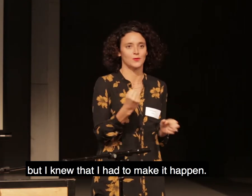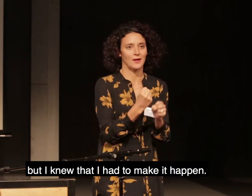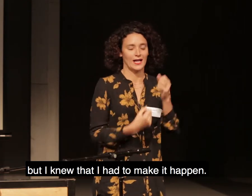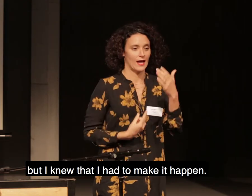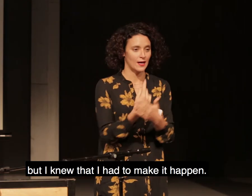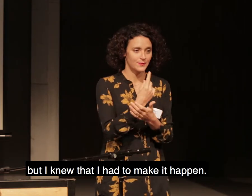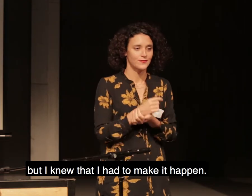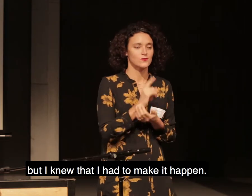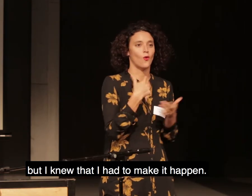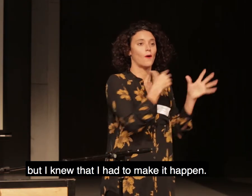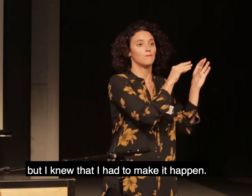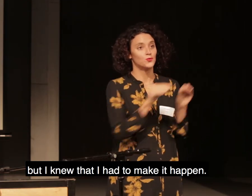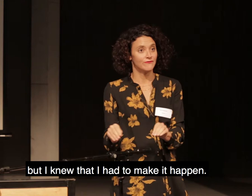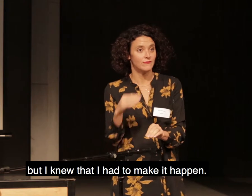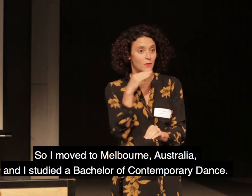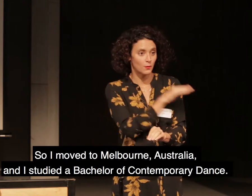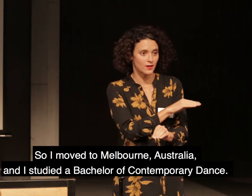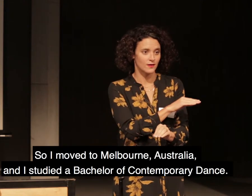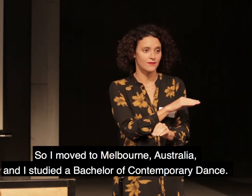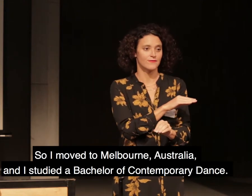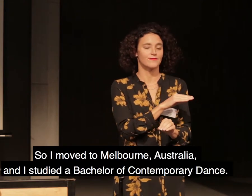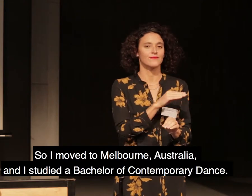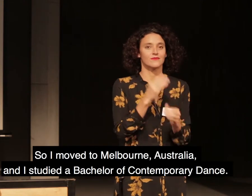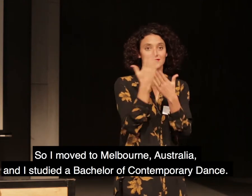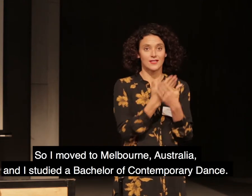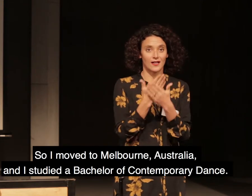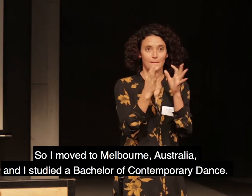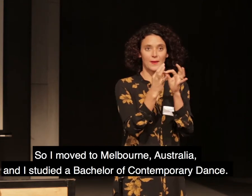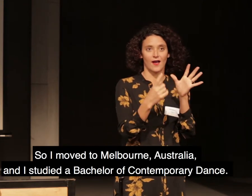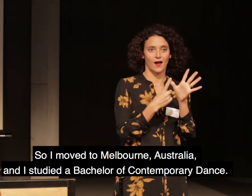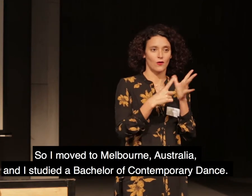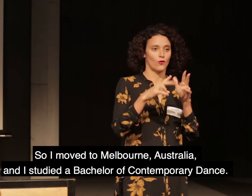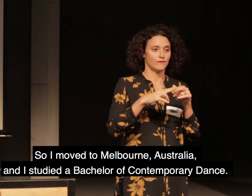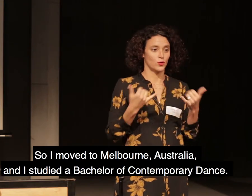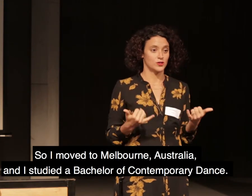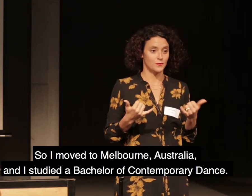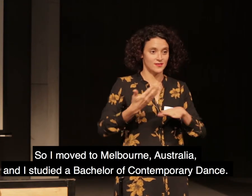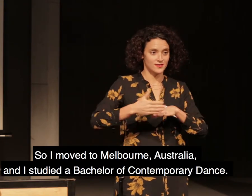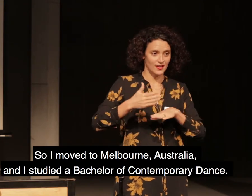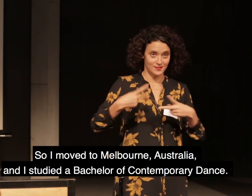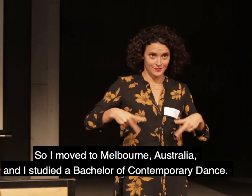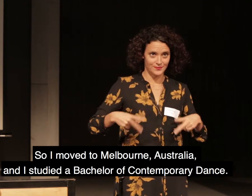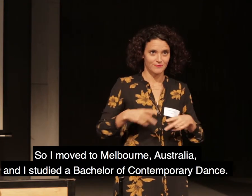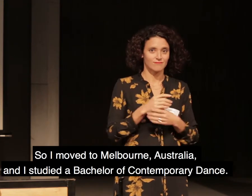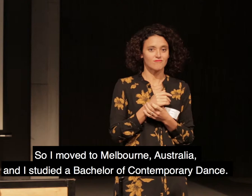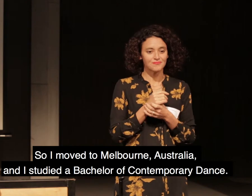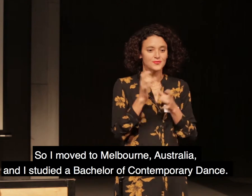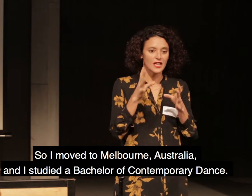that I had to make it happen. So I moved to Melbourne, Australia, and I studied a Bachelor of Contemporary